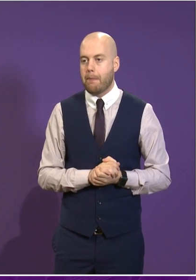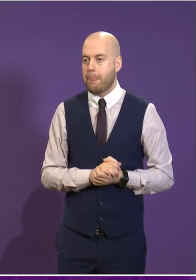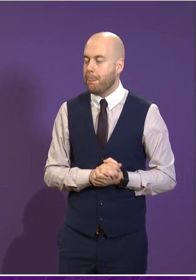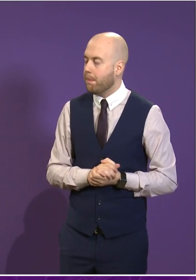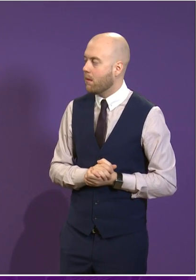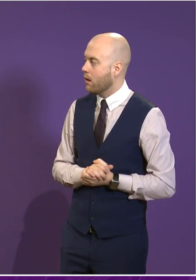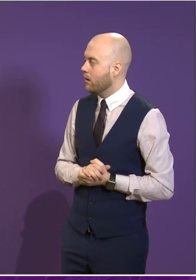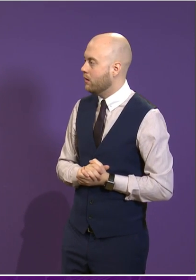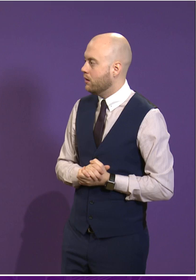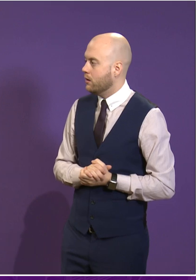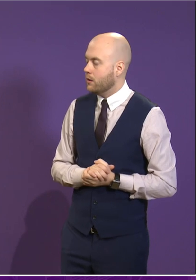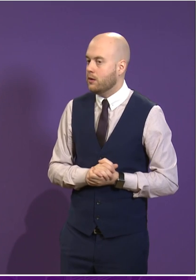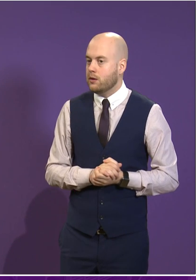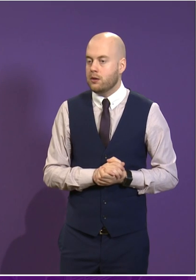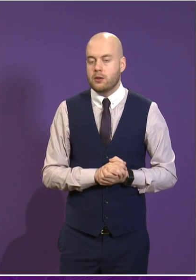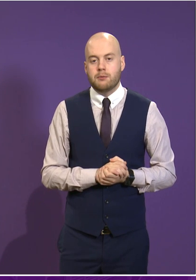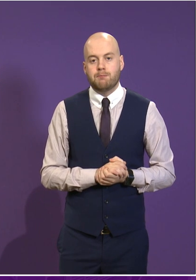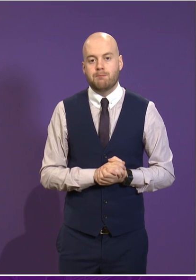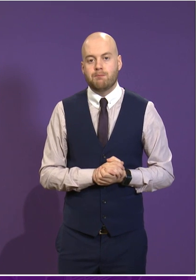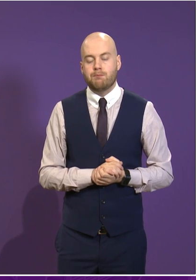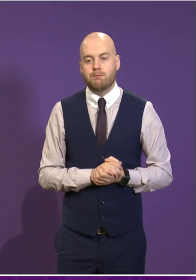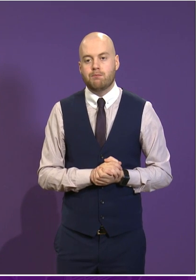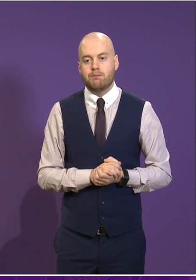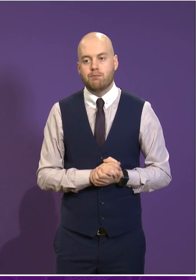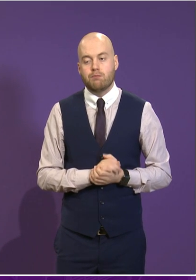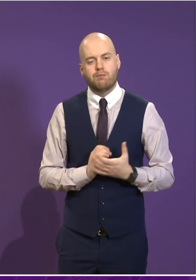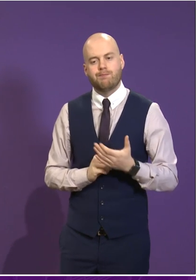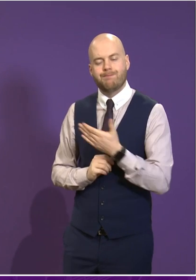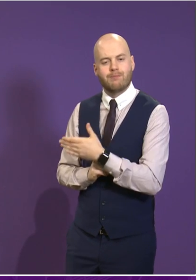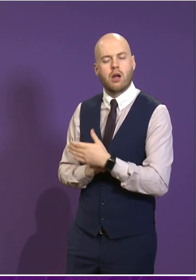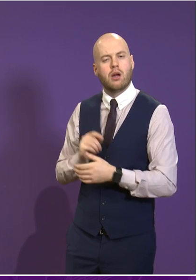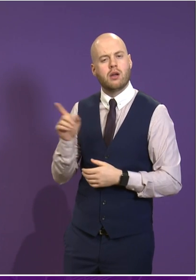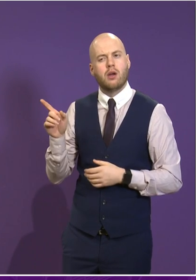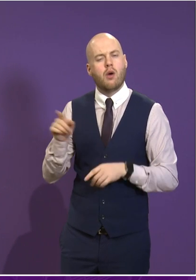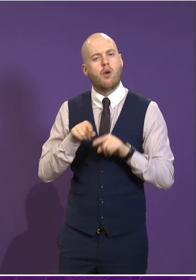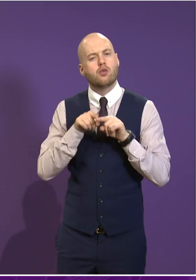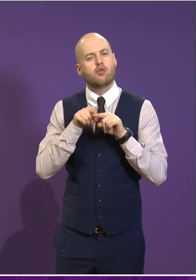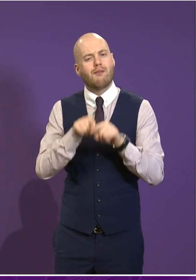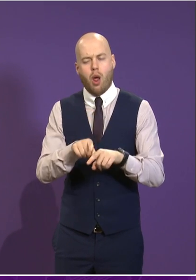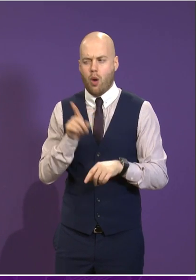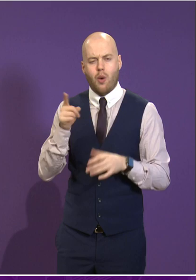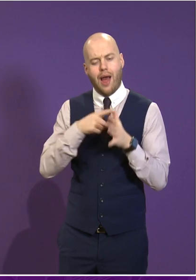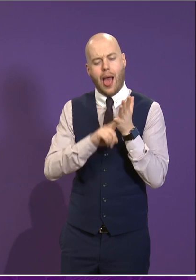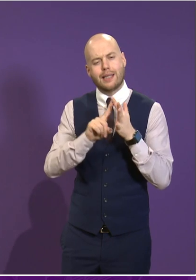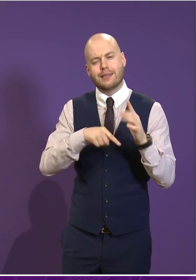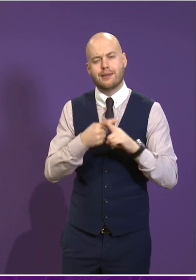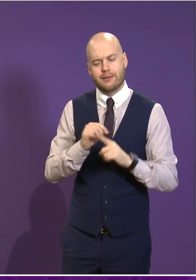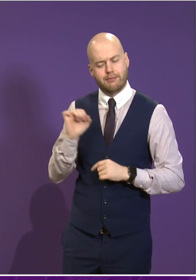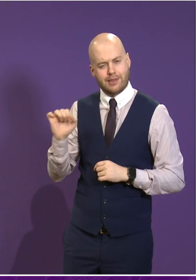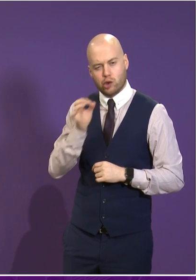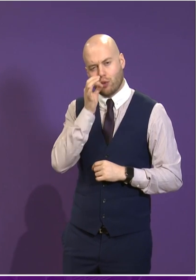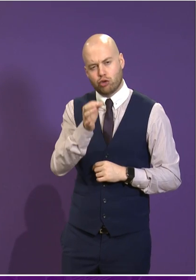from the line of questioning that Alex started, in 2004, the University of